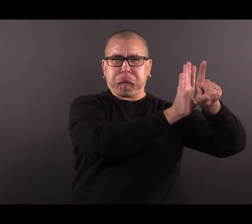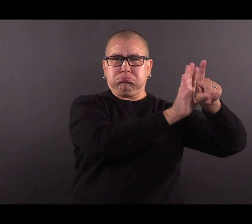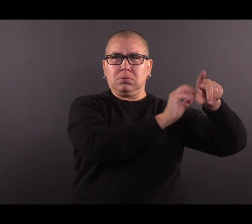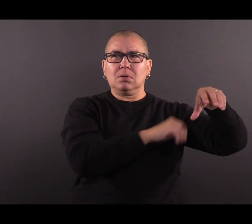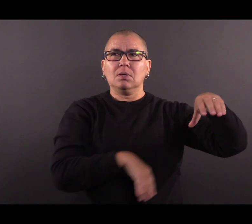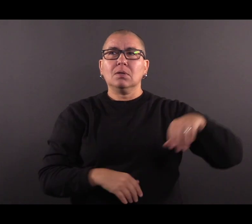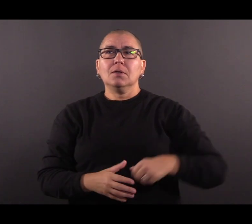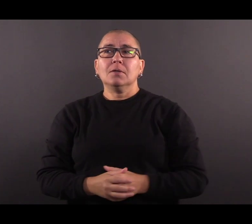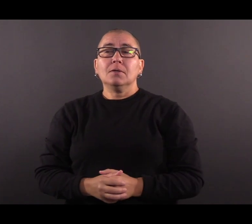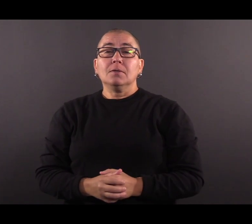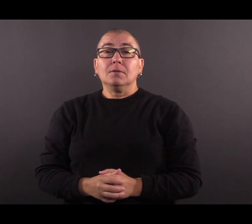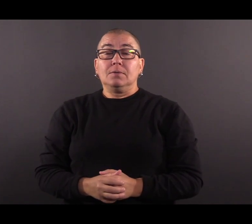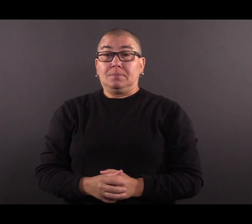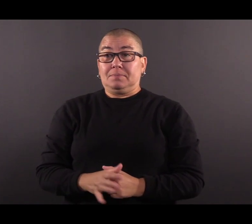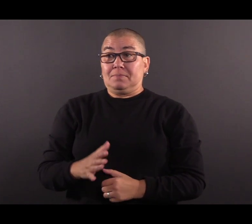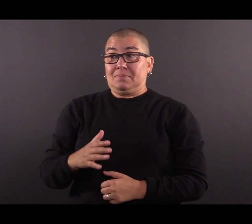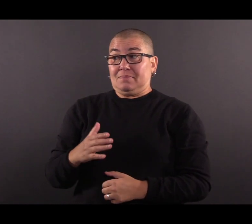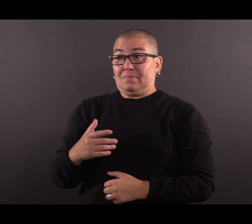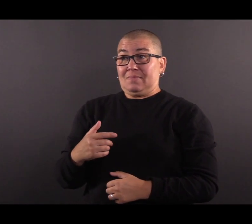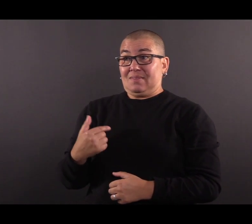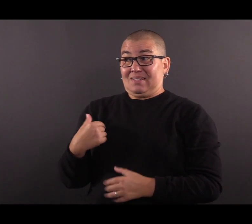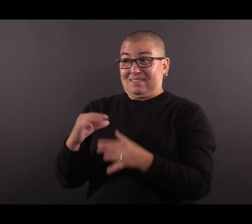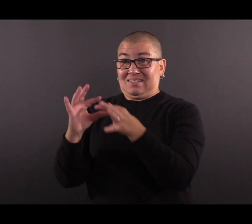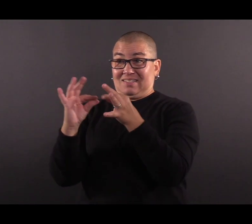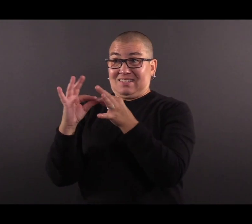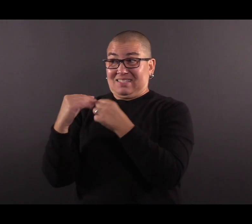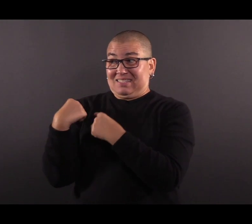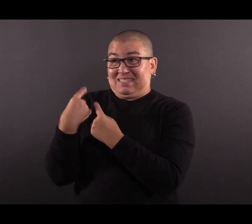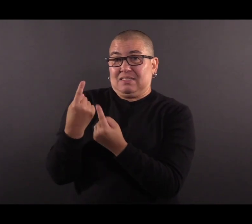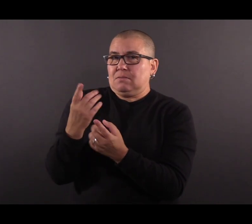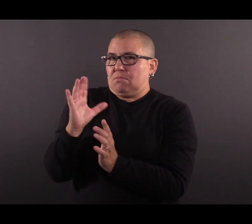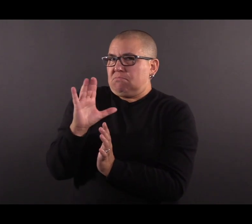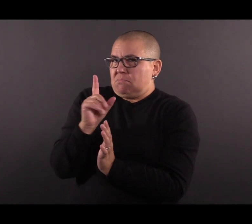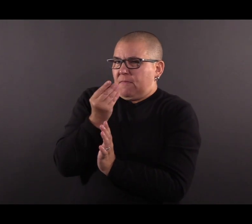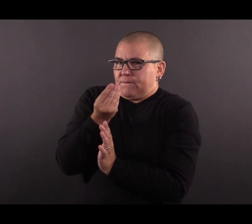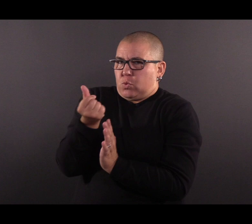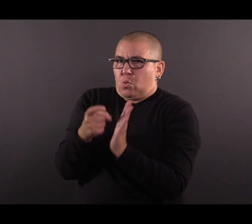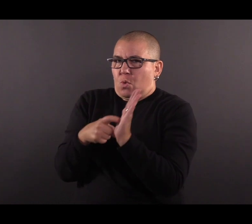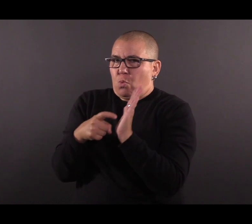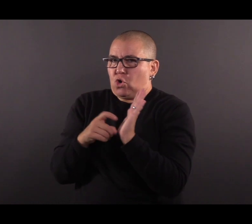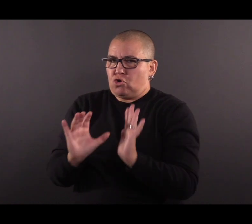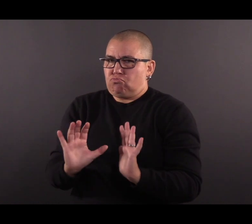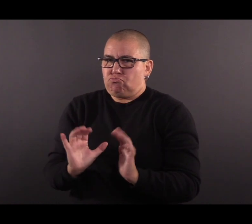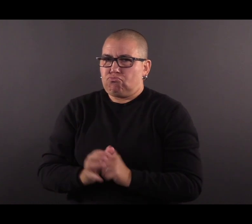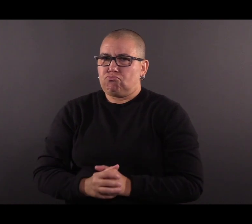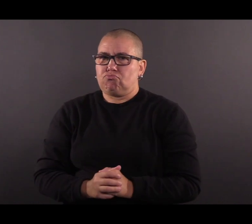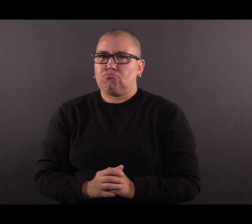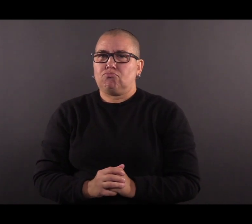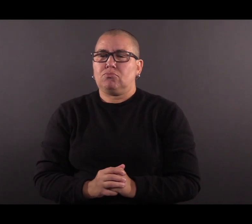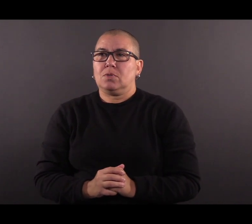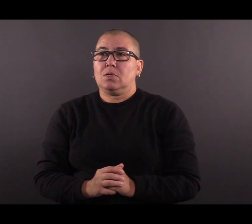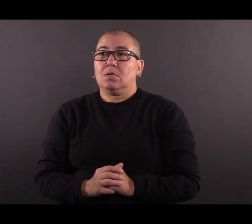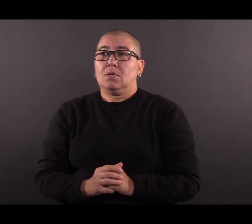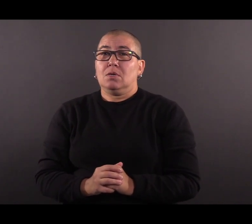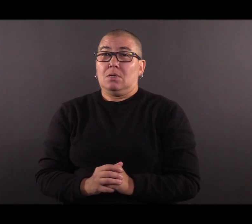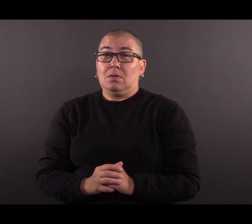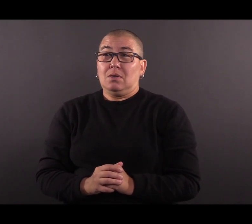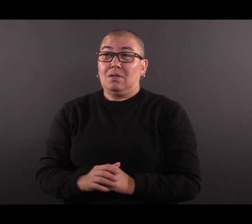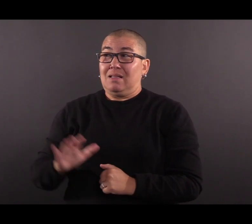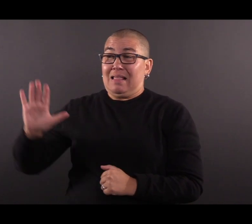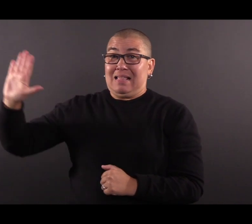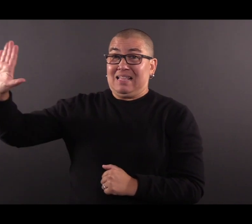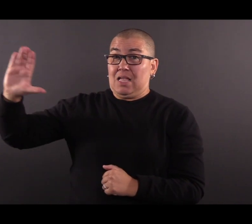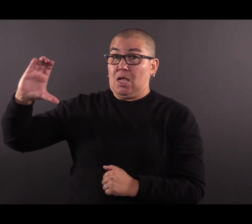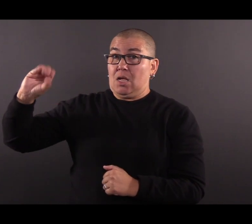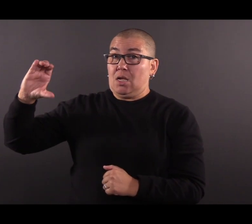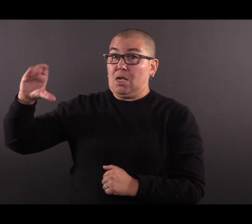in a later session. There are just a few of the COC program requirements covered here. Since